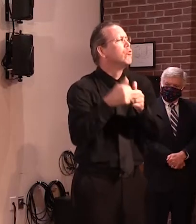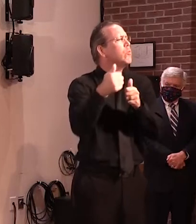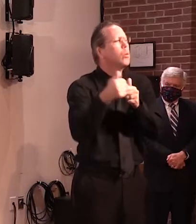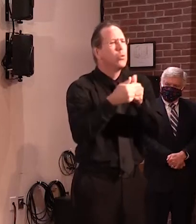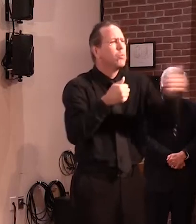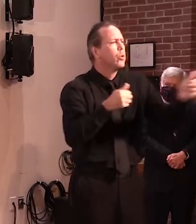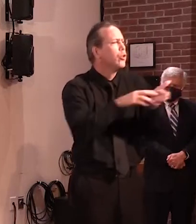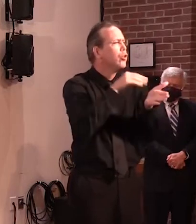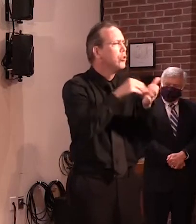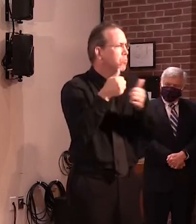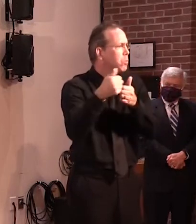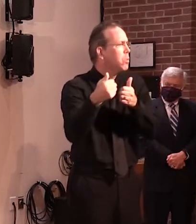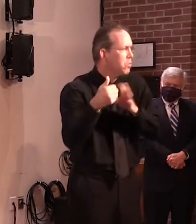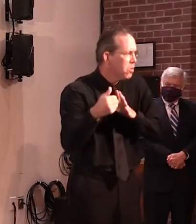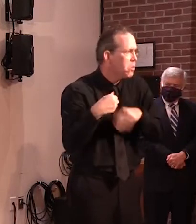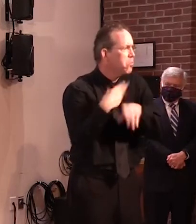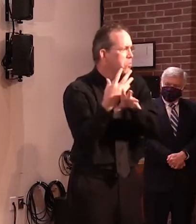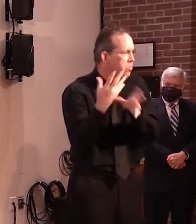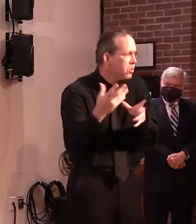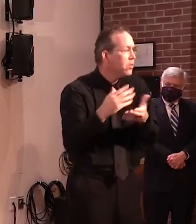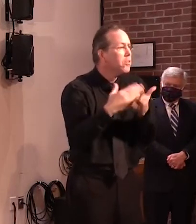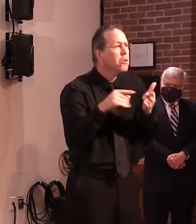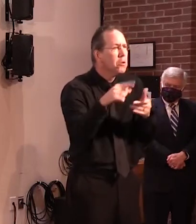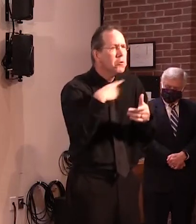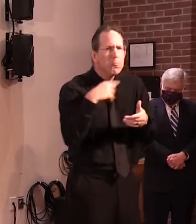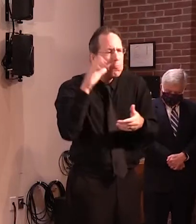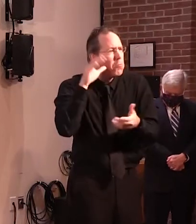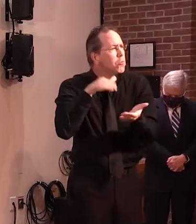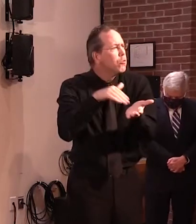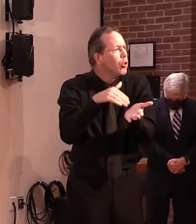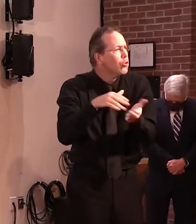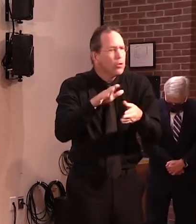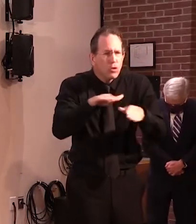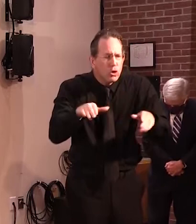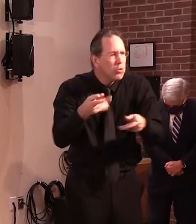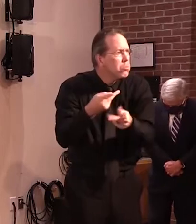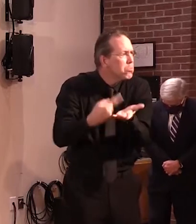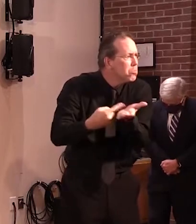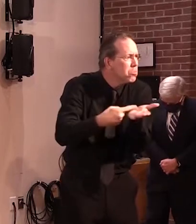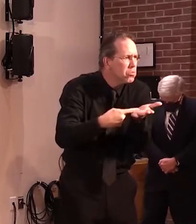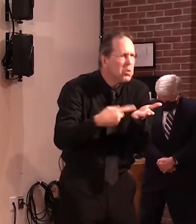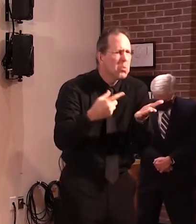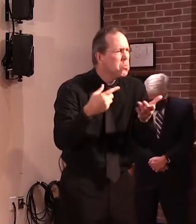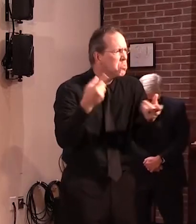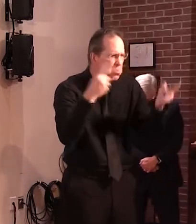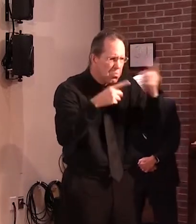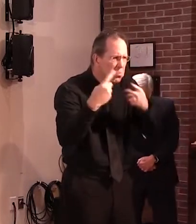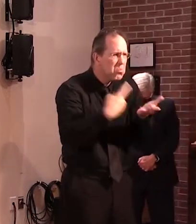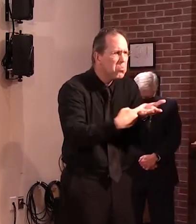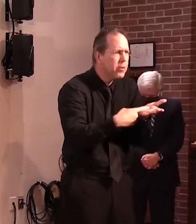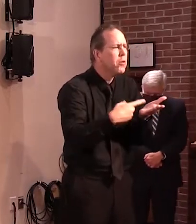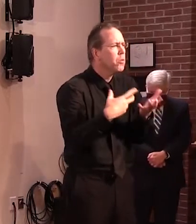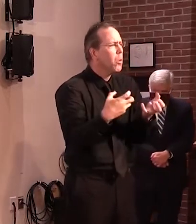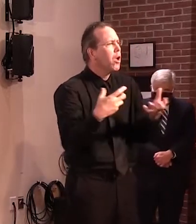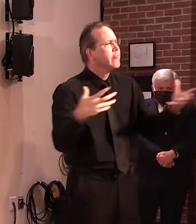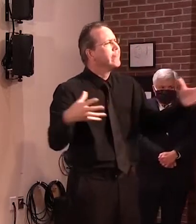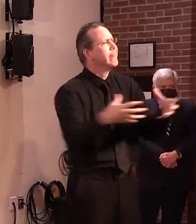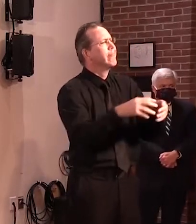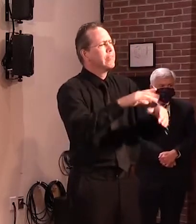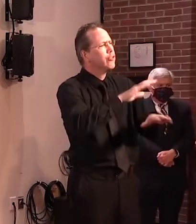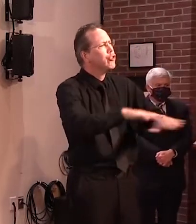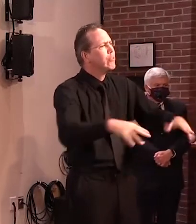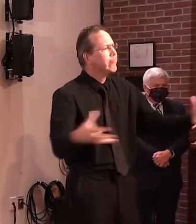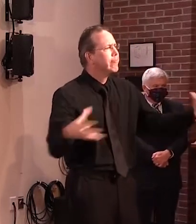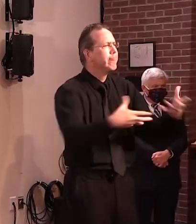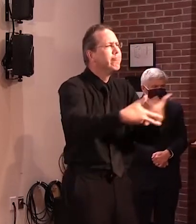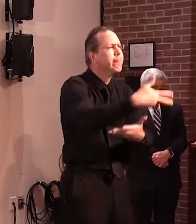health experts, having some level of in-person instruction is so valuable for our kids. I know many